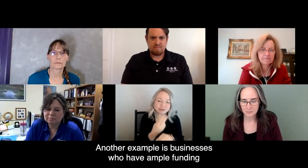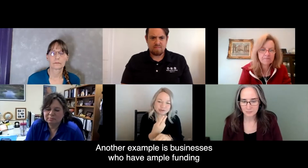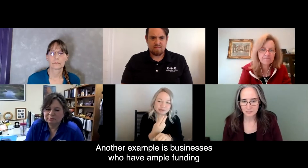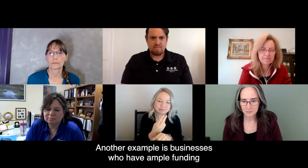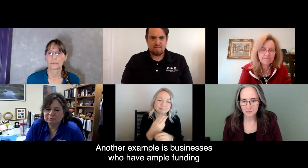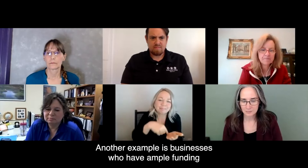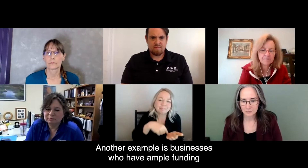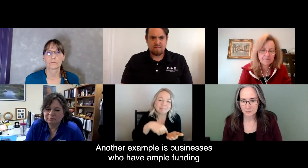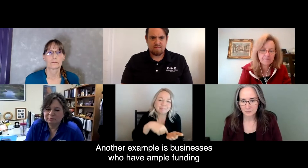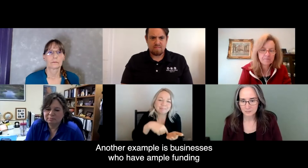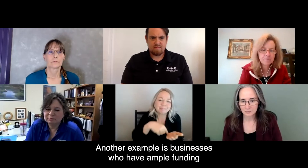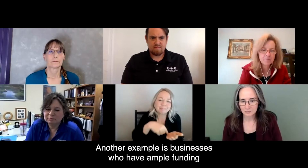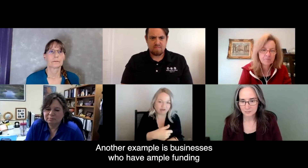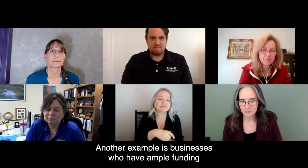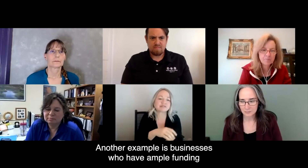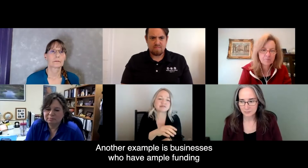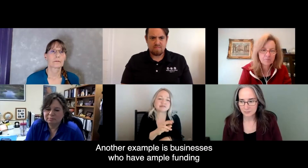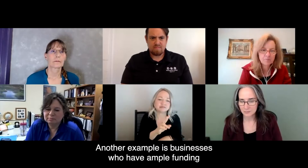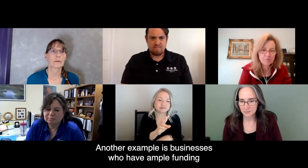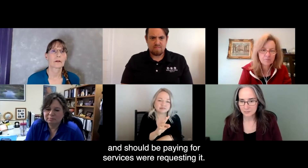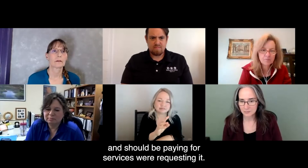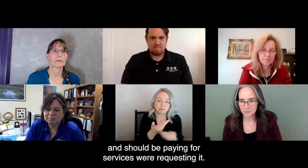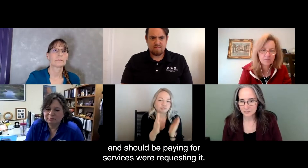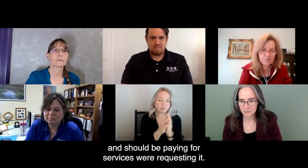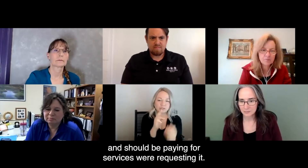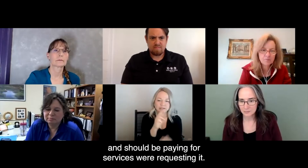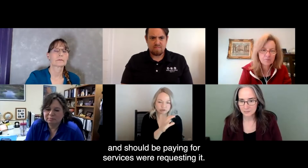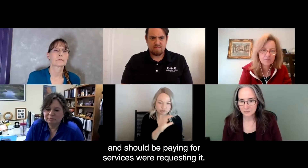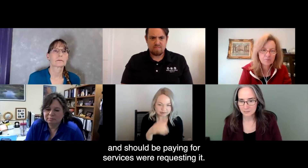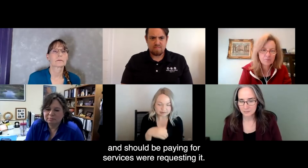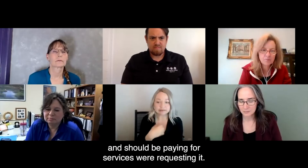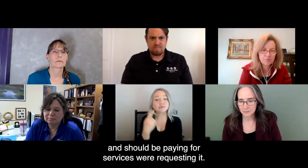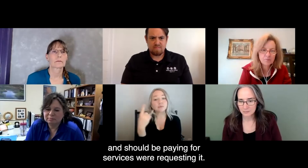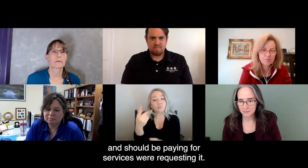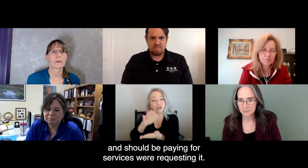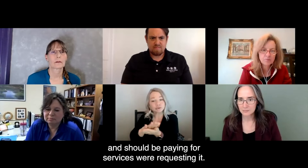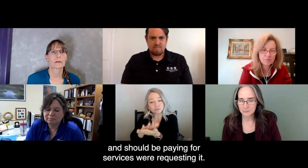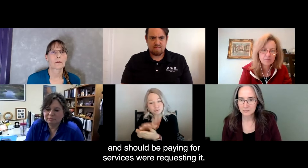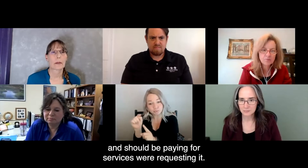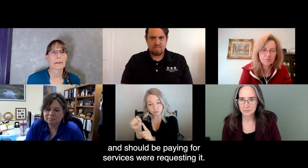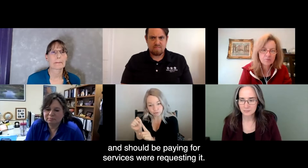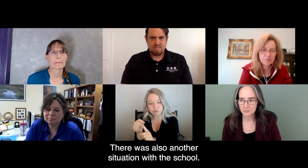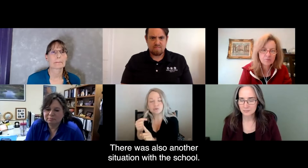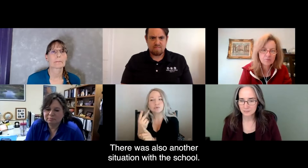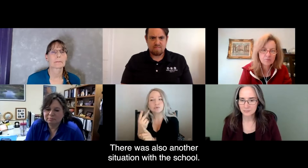Another example is businesses who have ample funding and should be paying, for services